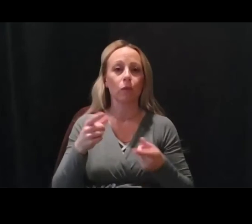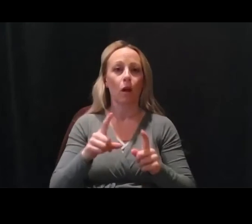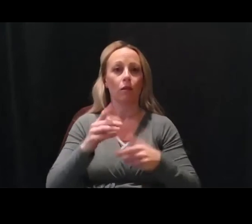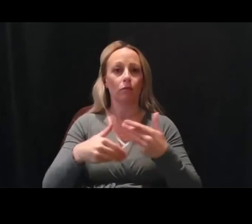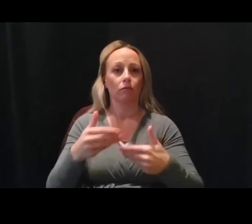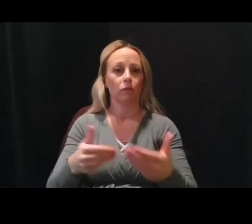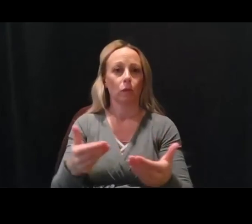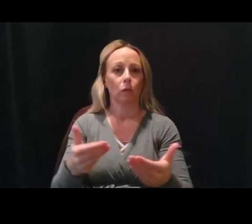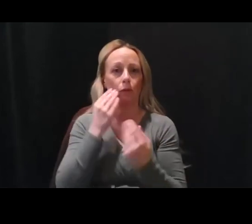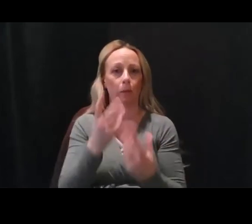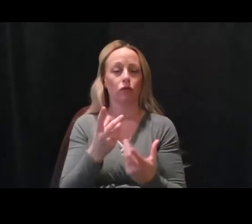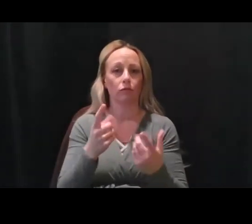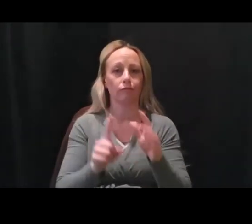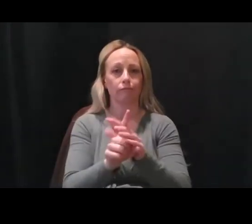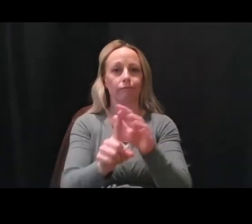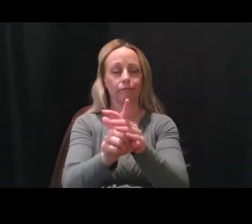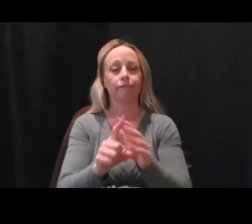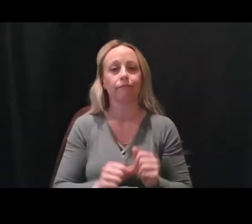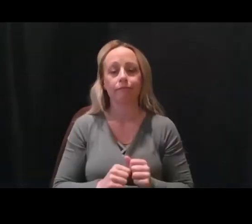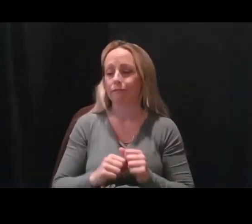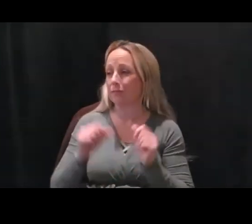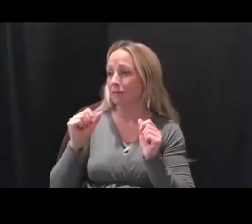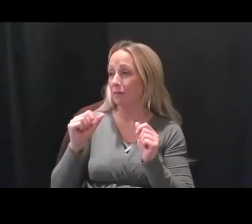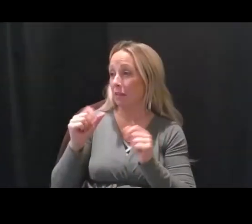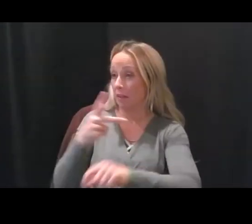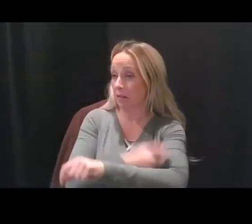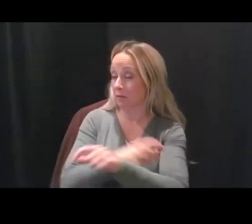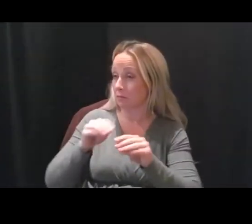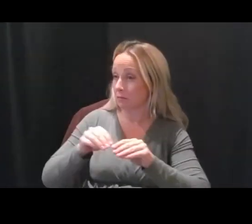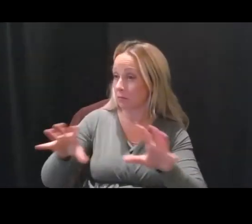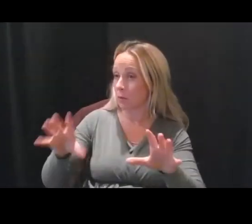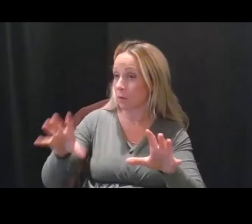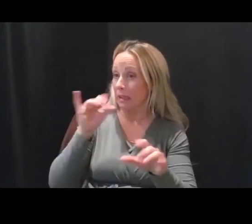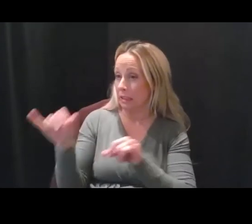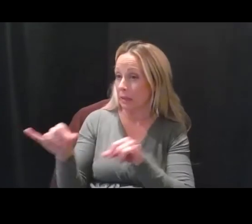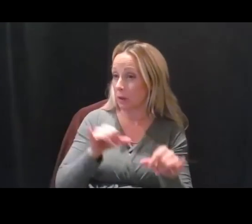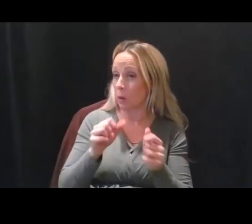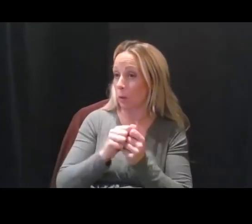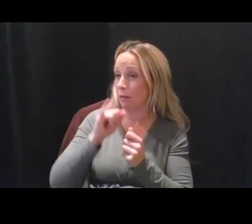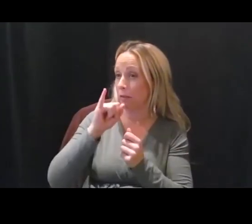Should the public expect that the vaccination distribution will be similar between Iowa and Illinois?